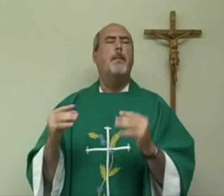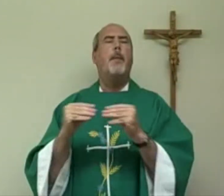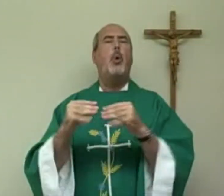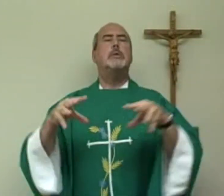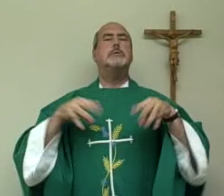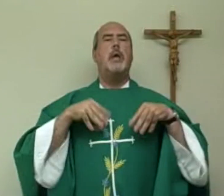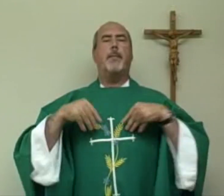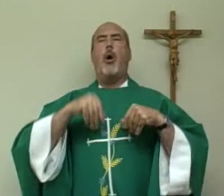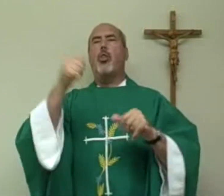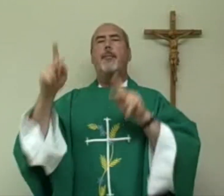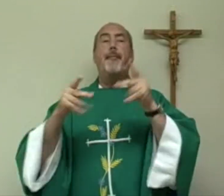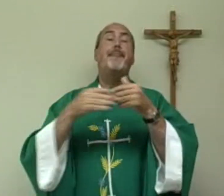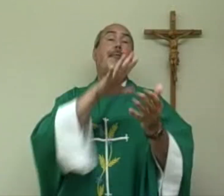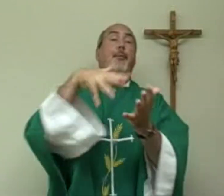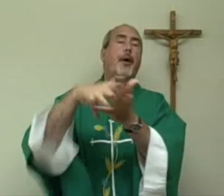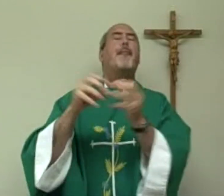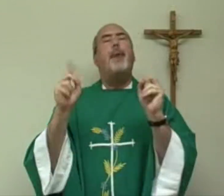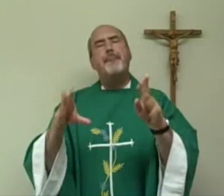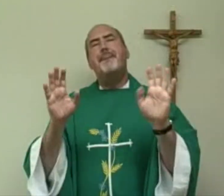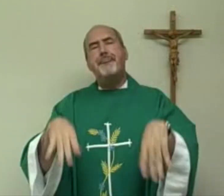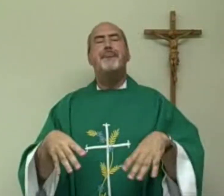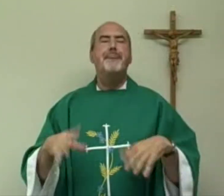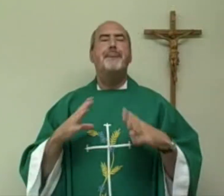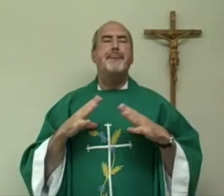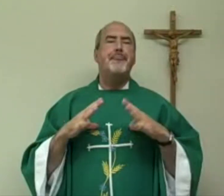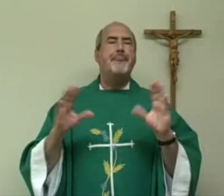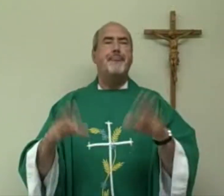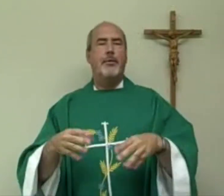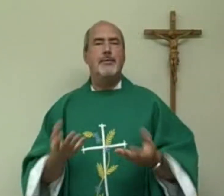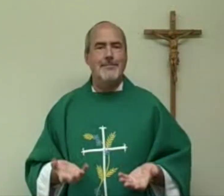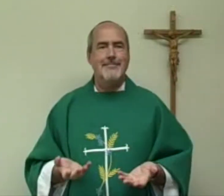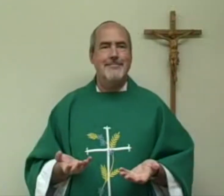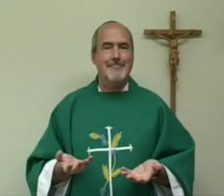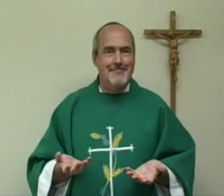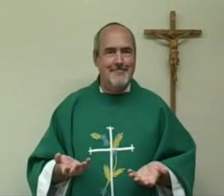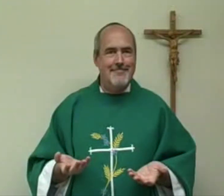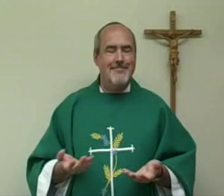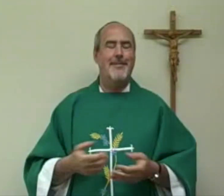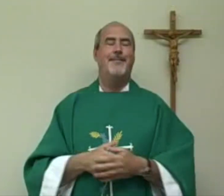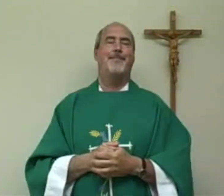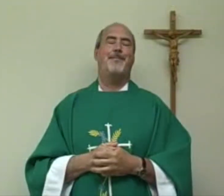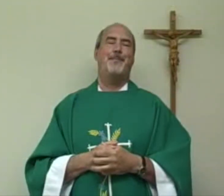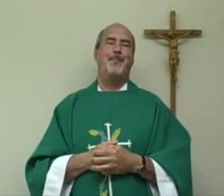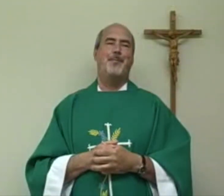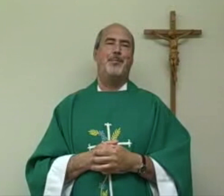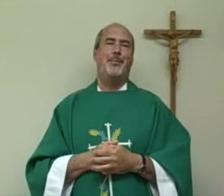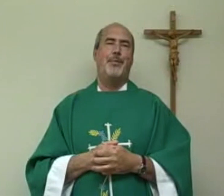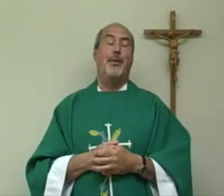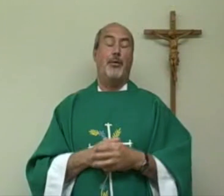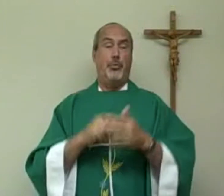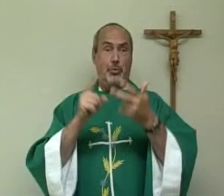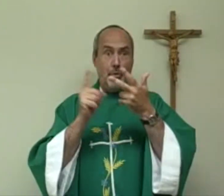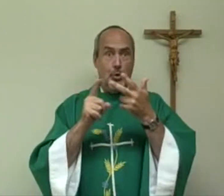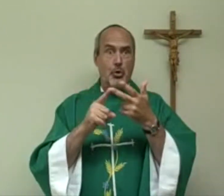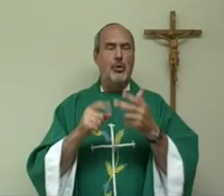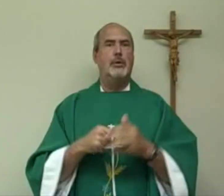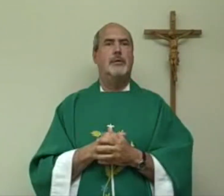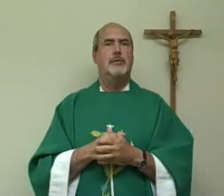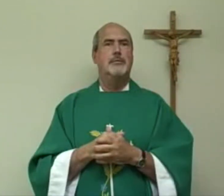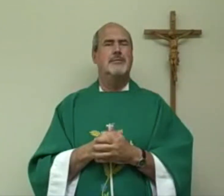of self-esteem and is accepting of other people and their weaknesses and doesn't dwell on that, then that's good.